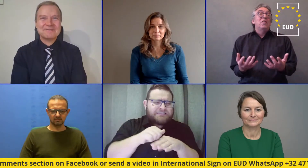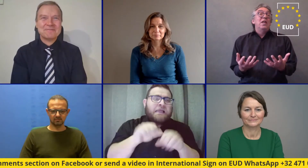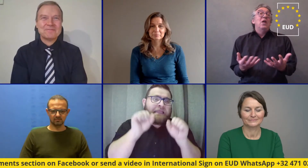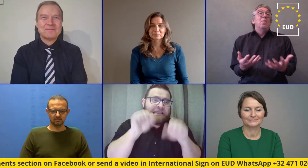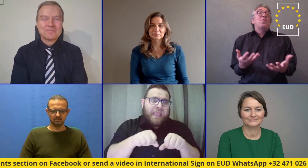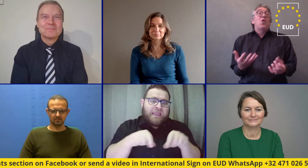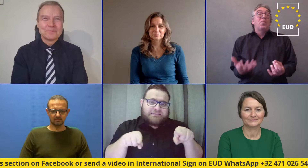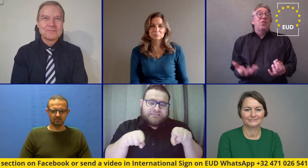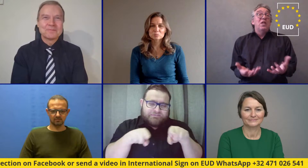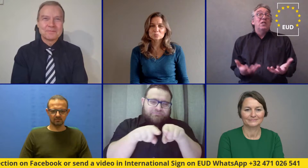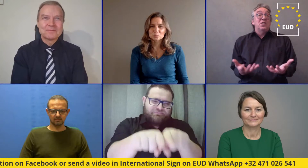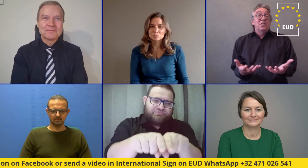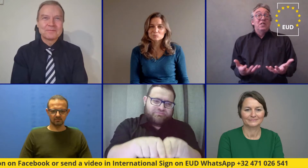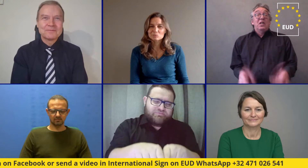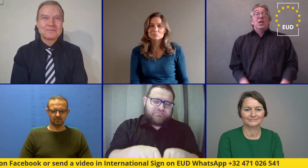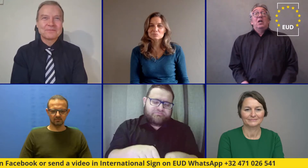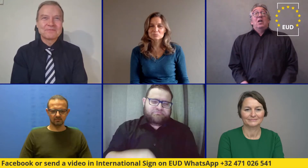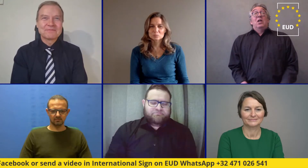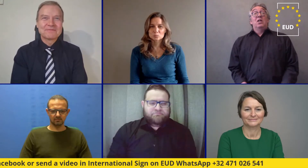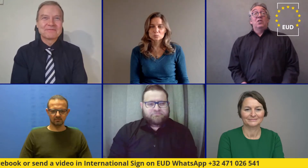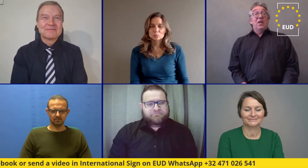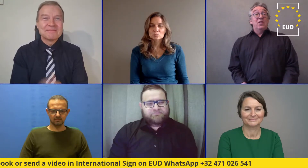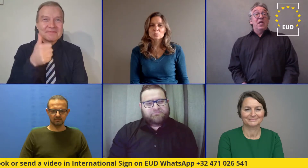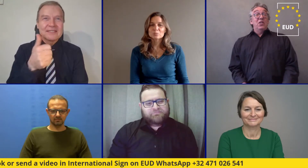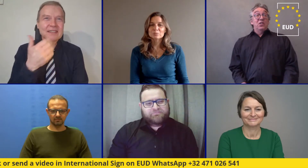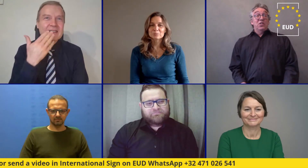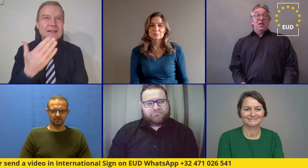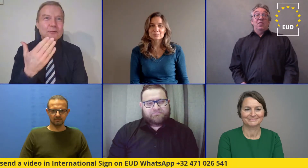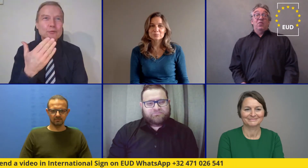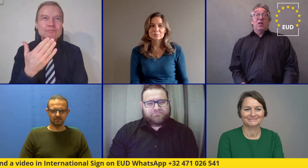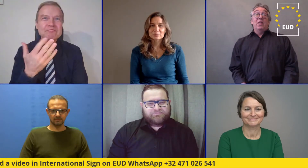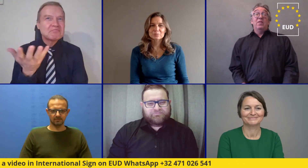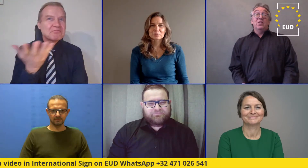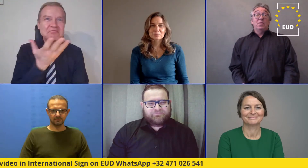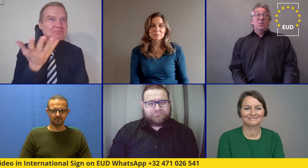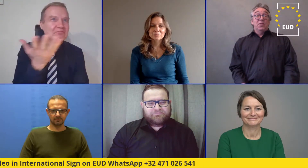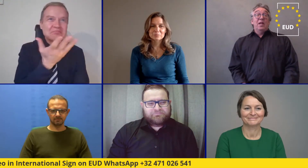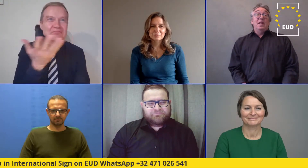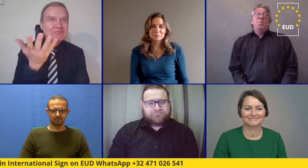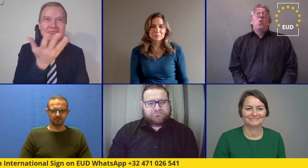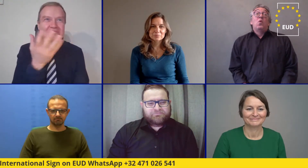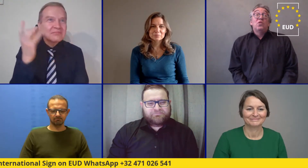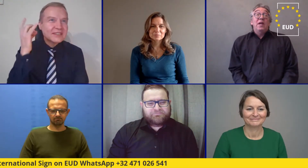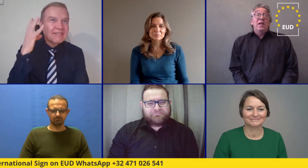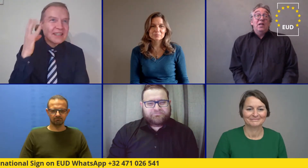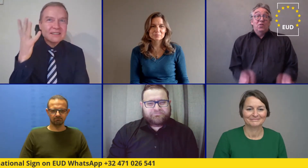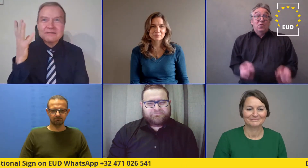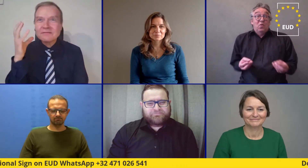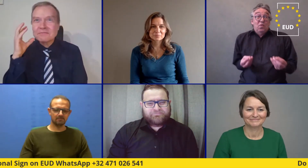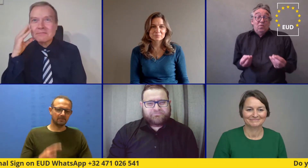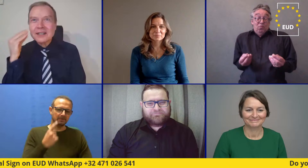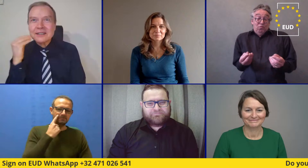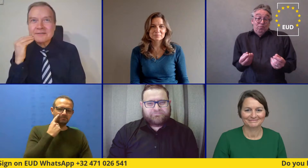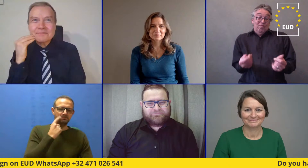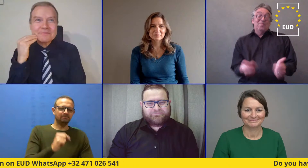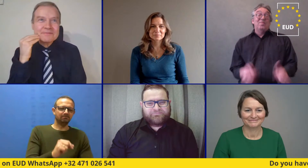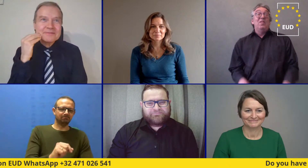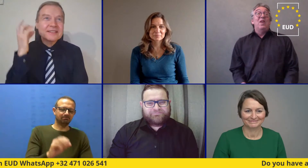culturally appropriate translations, and for hearing interpreters, they need more training to develop